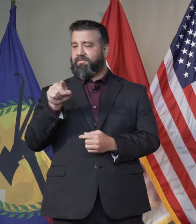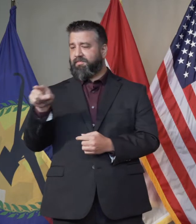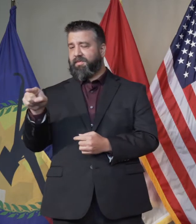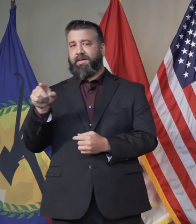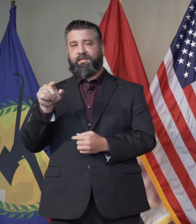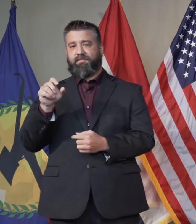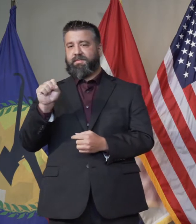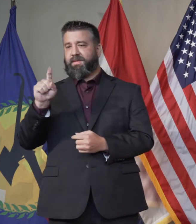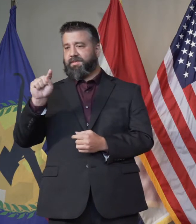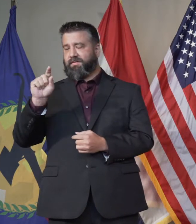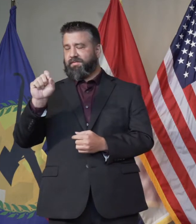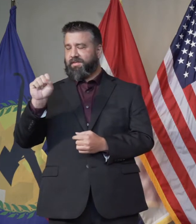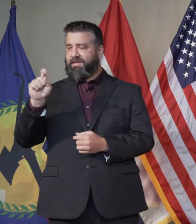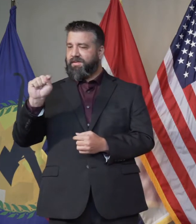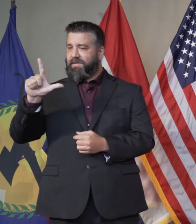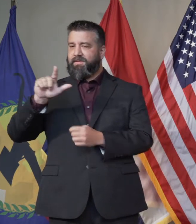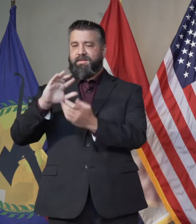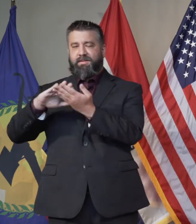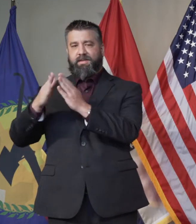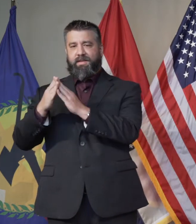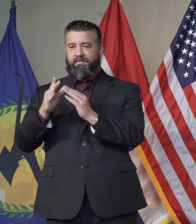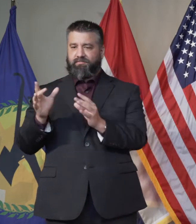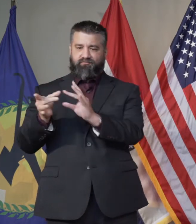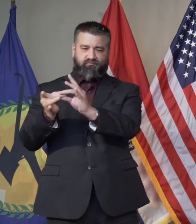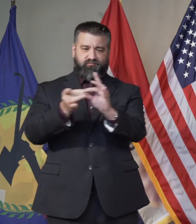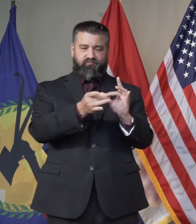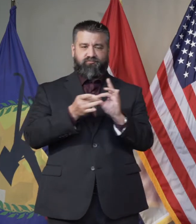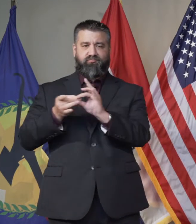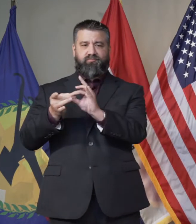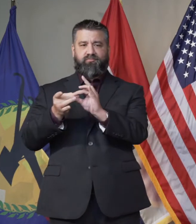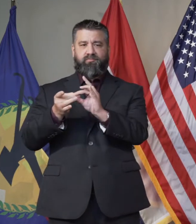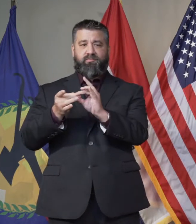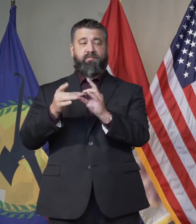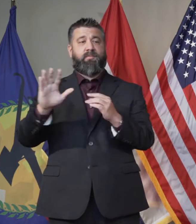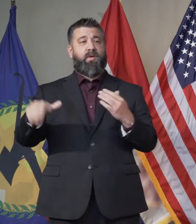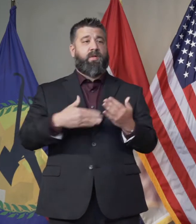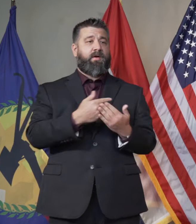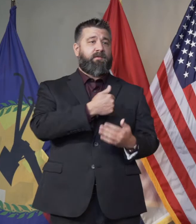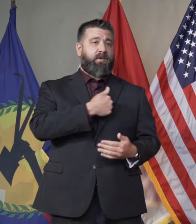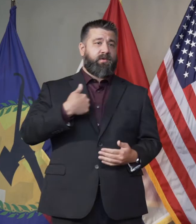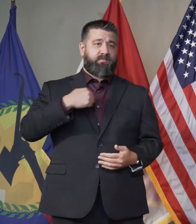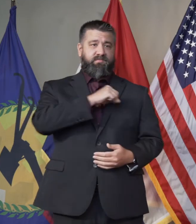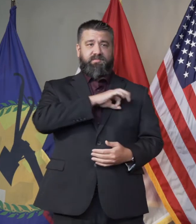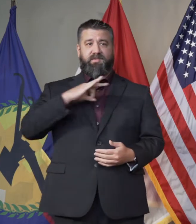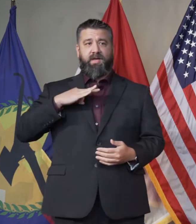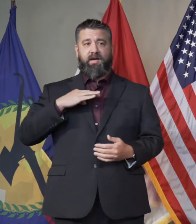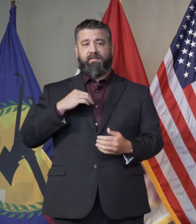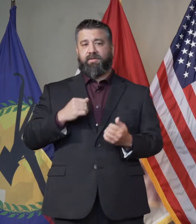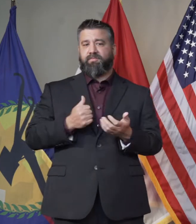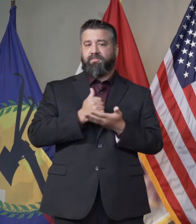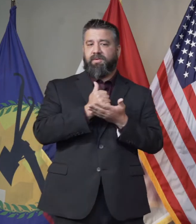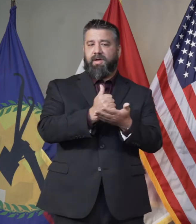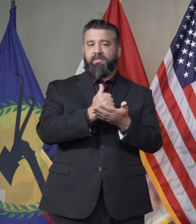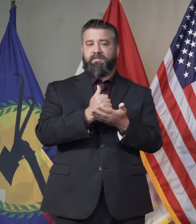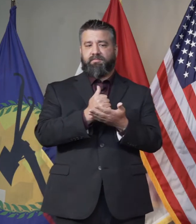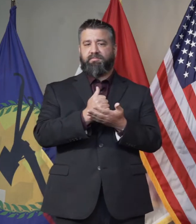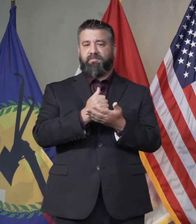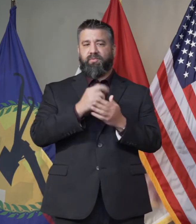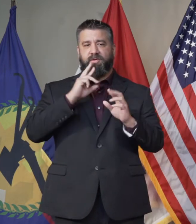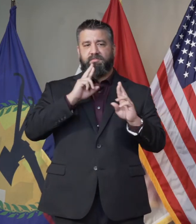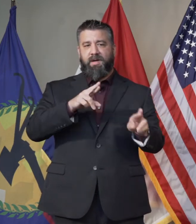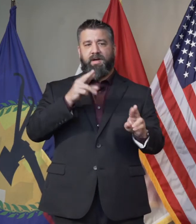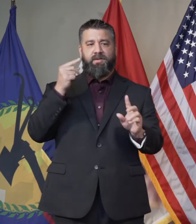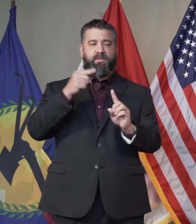students and faculty at SLU are assisting us in our response to COVID-19. And today, I'm happy to announce a